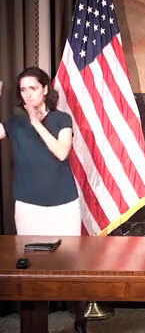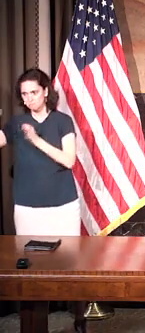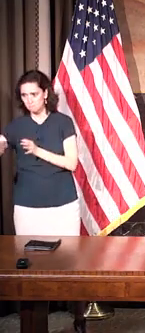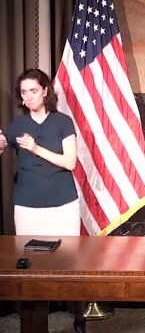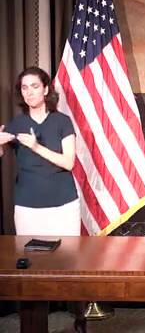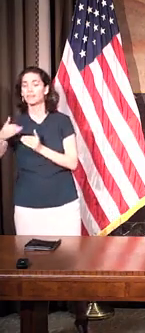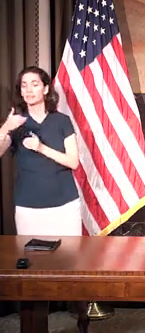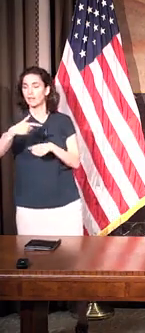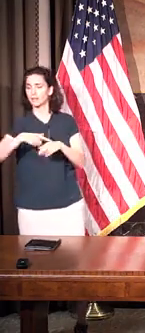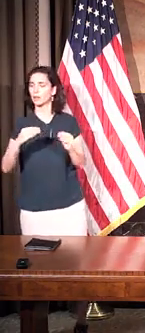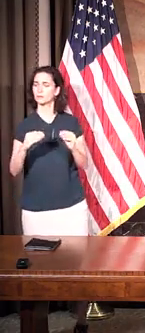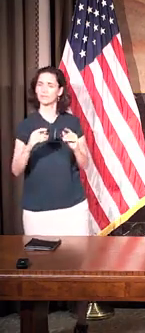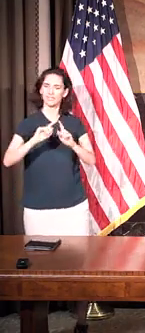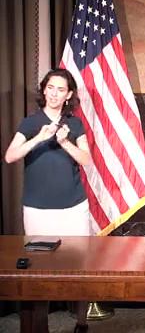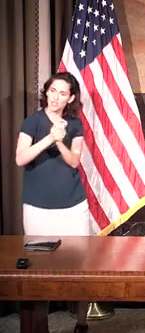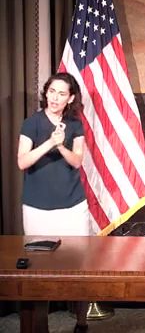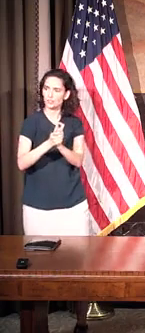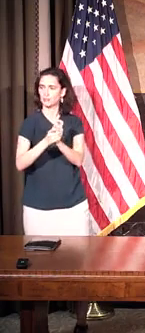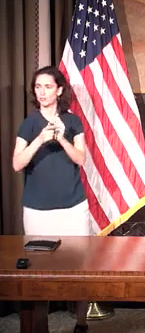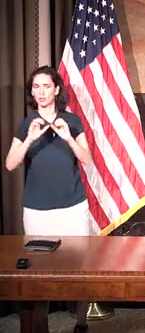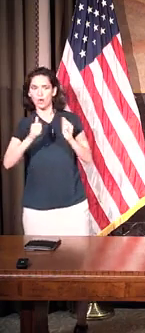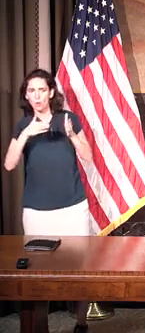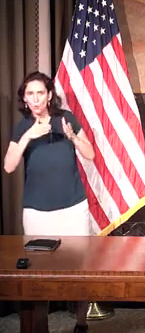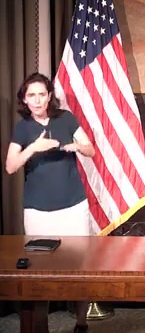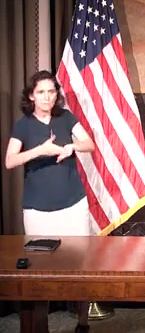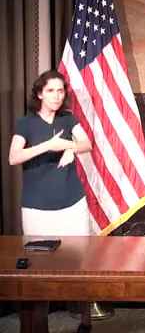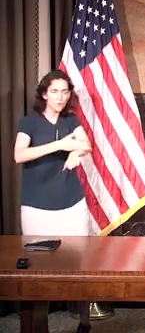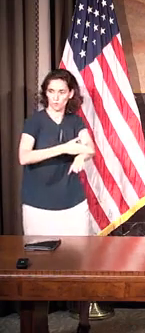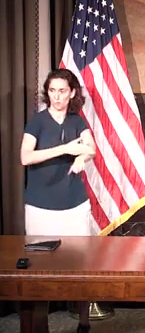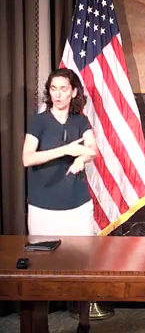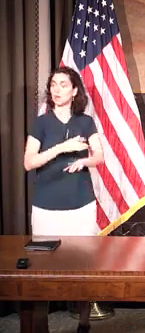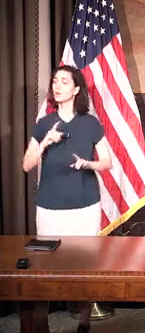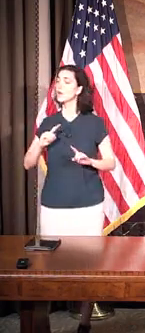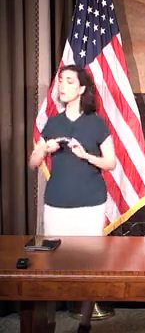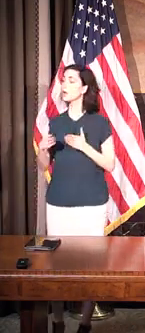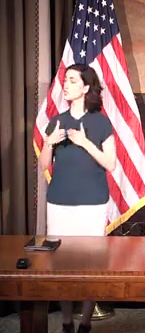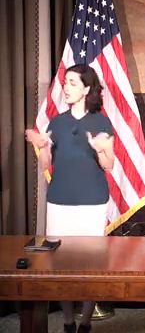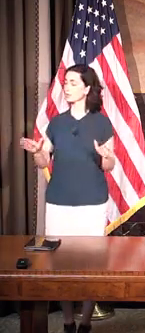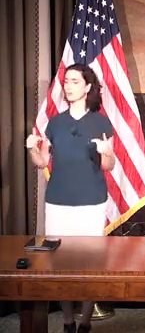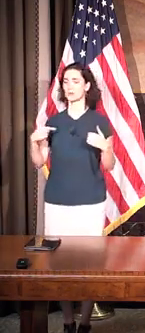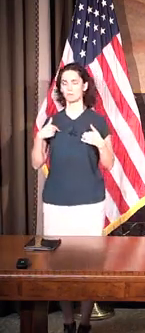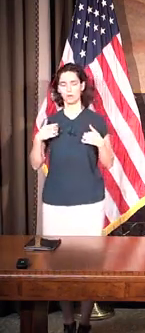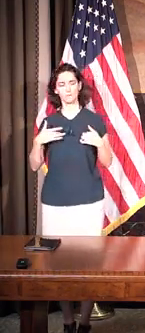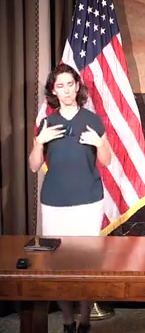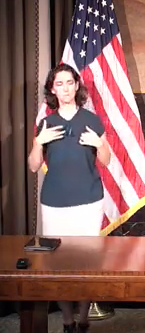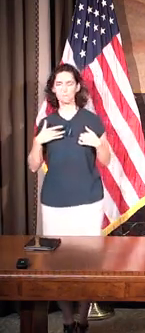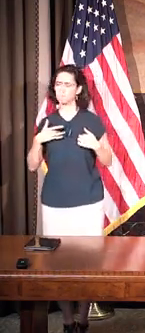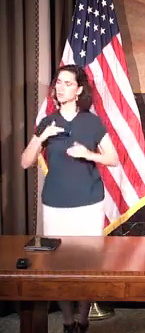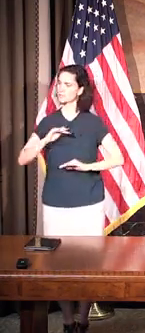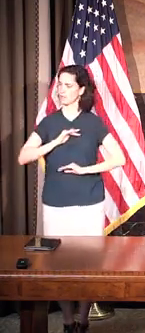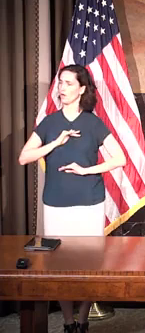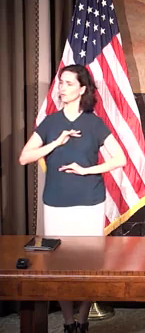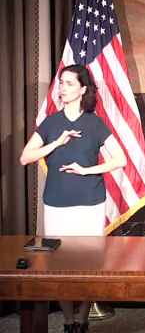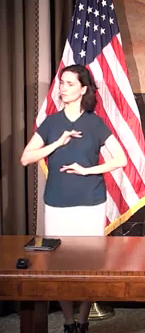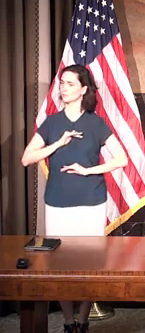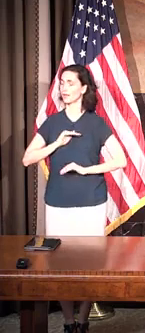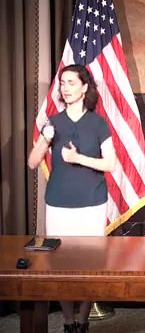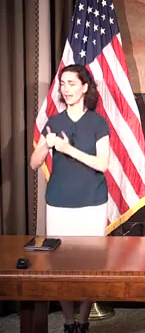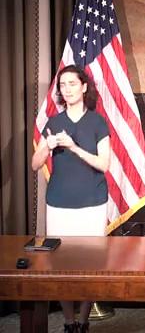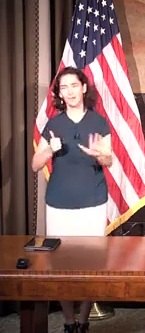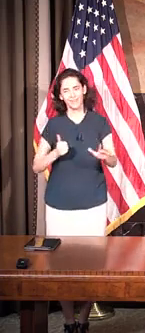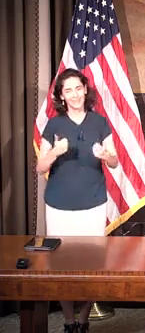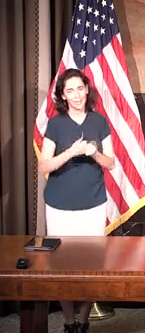new additional measures into the next game's plan. But overall, I was satisfied with the game, except for